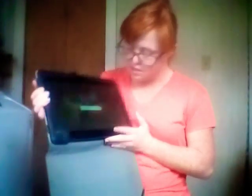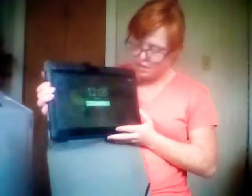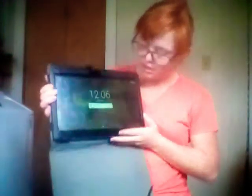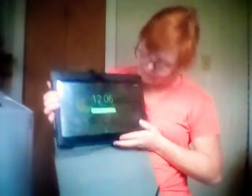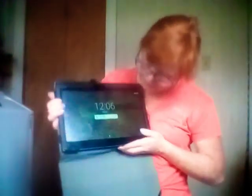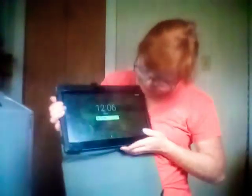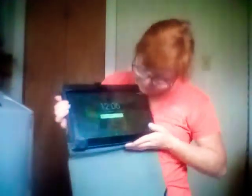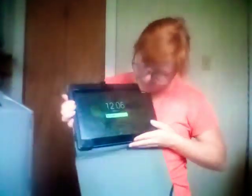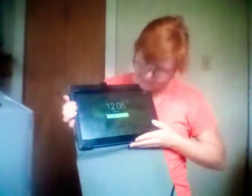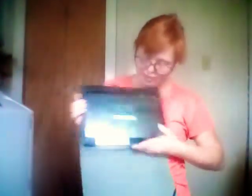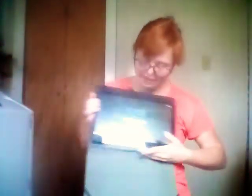Gonna eat what?